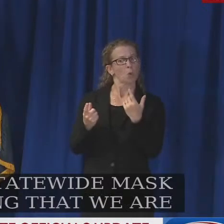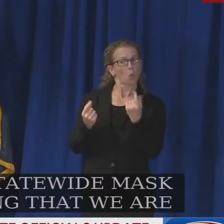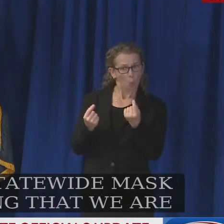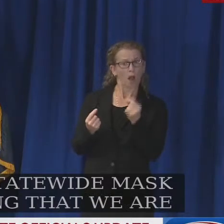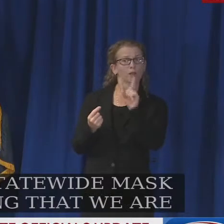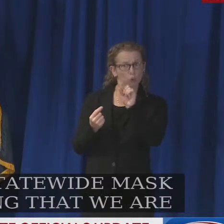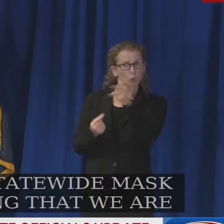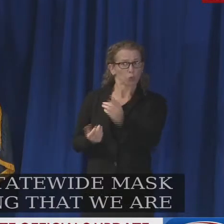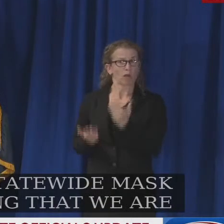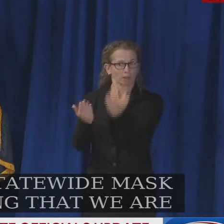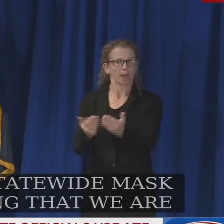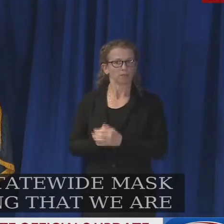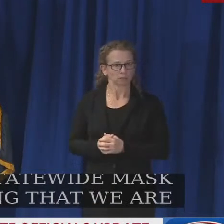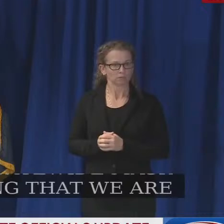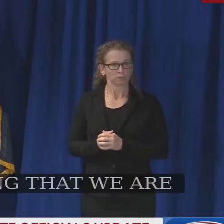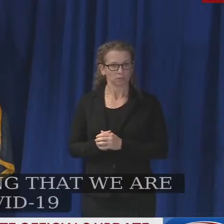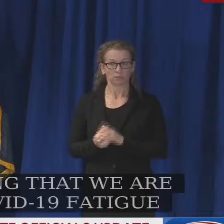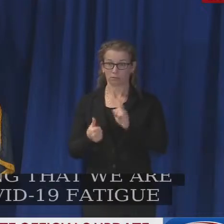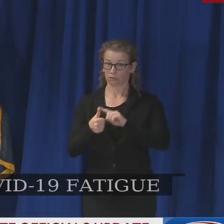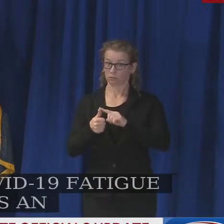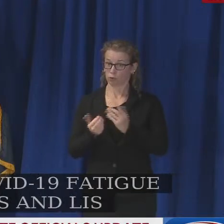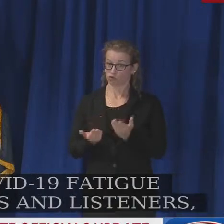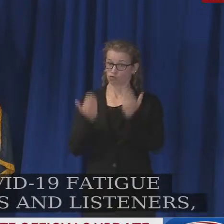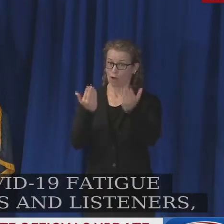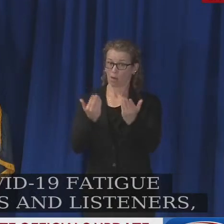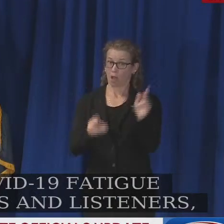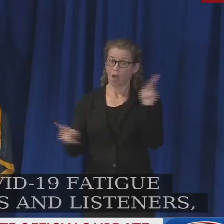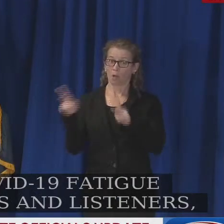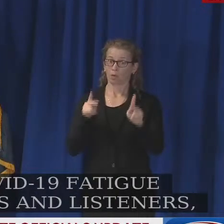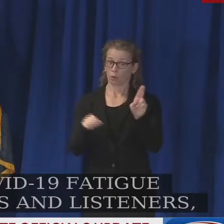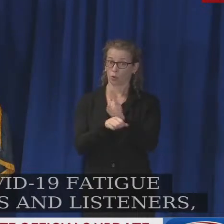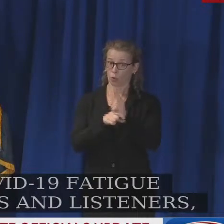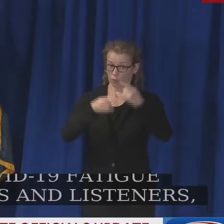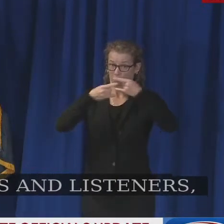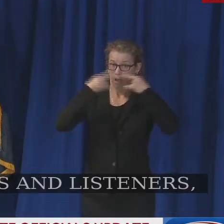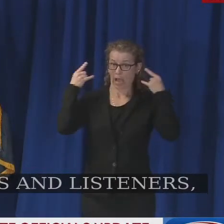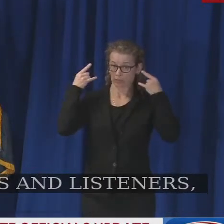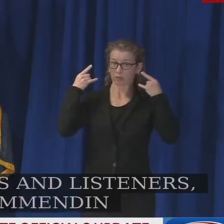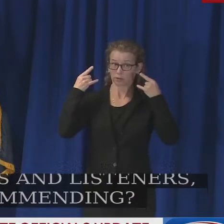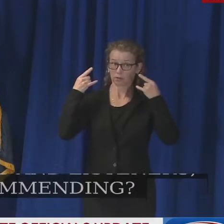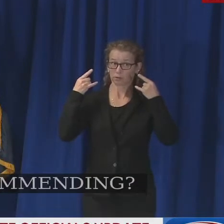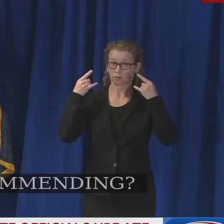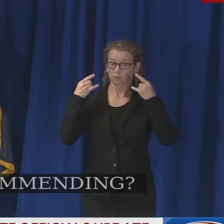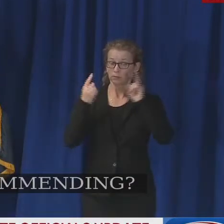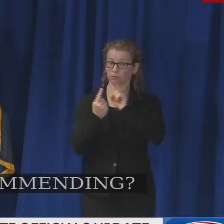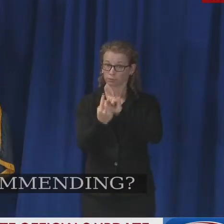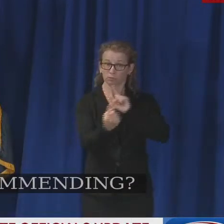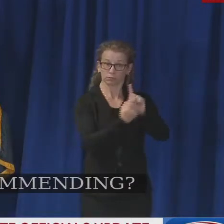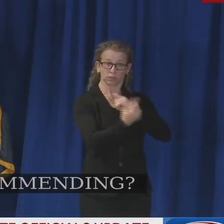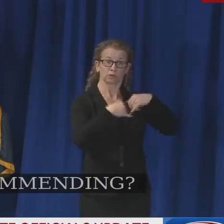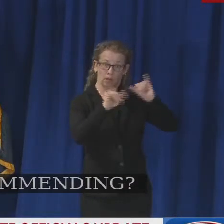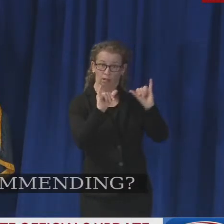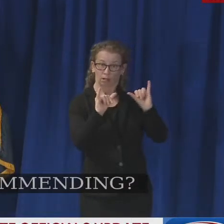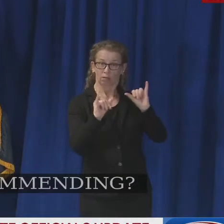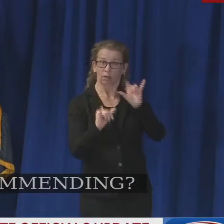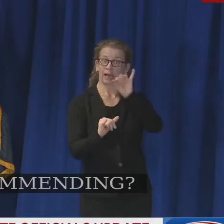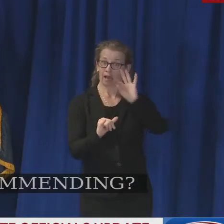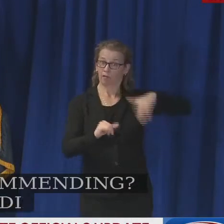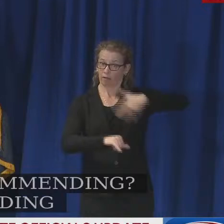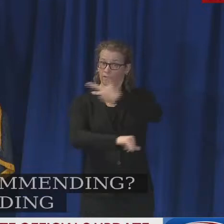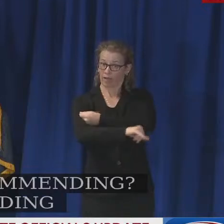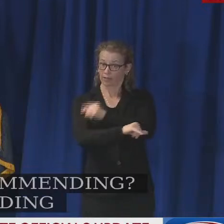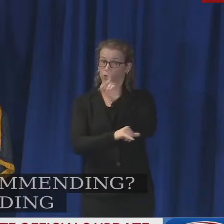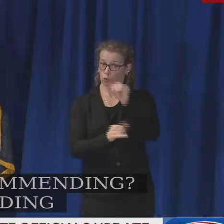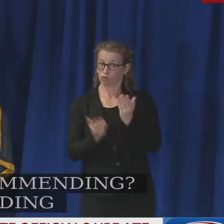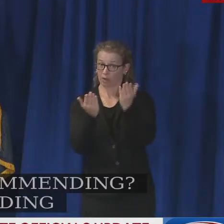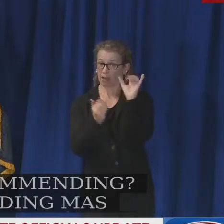recommending? Are you still recommending masking up and socially distancing, particularly if you are not vaccinated?